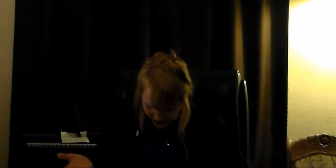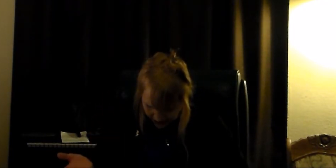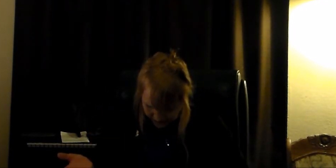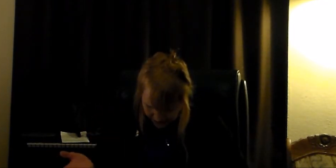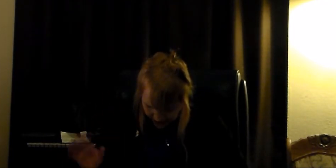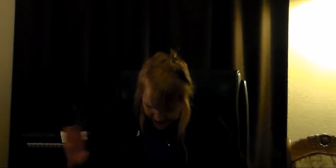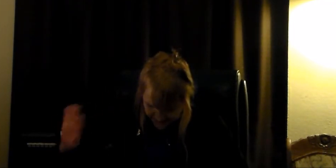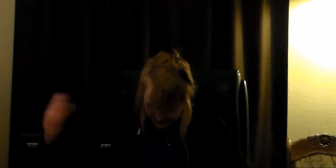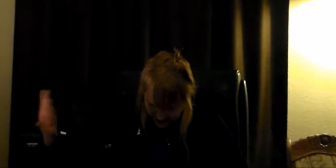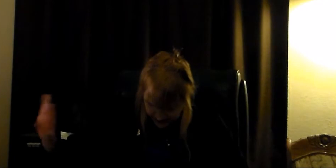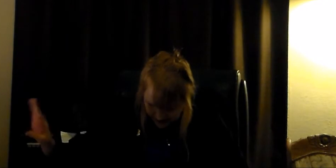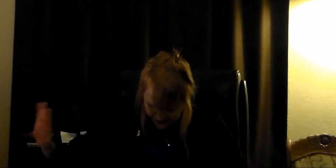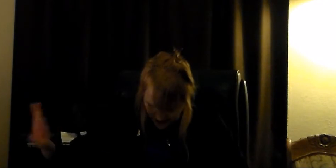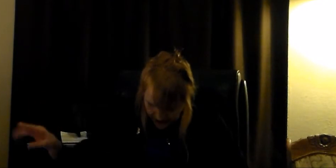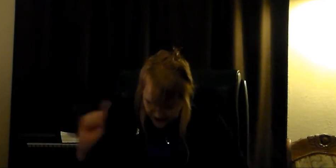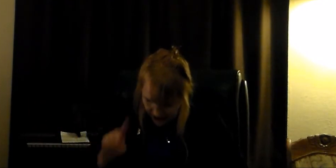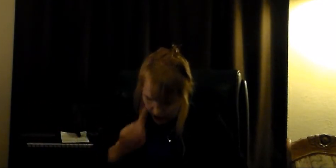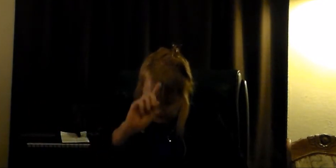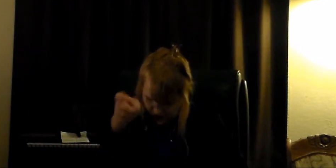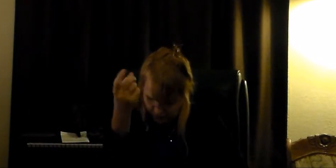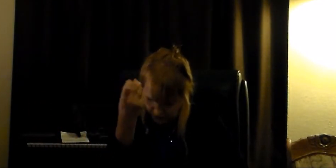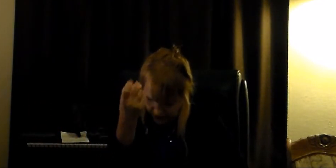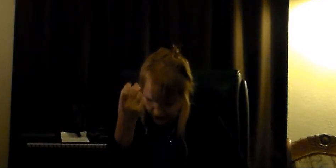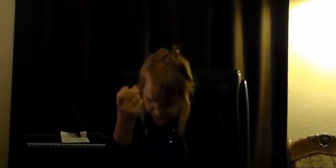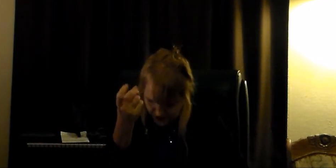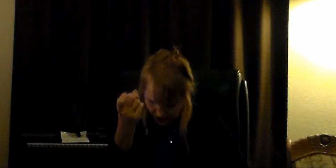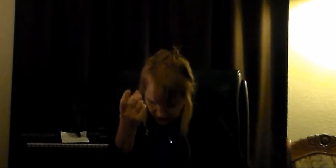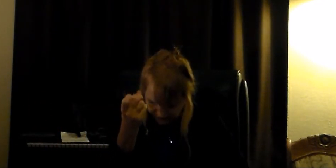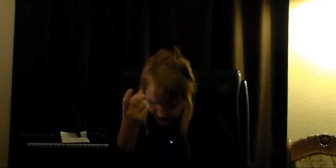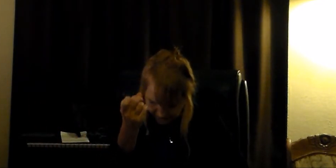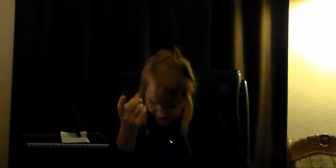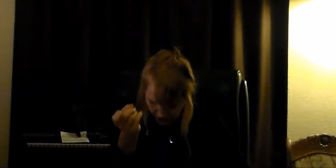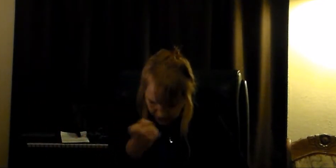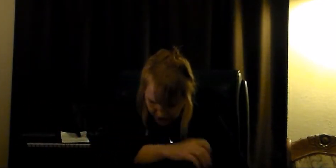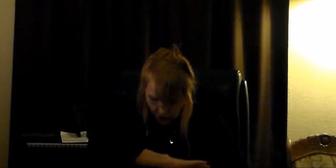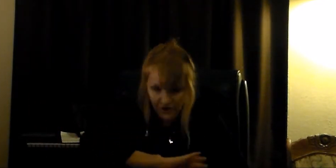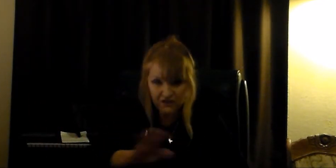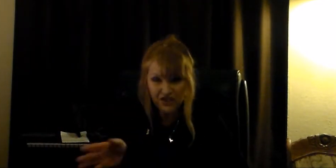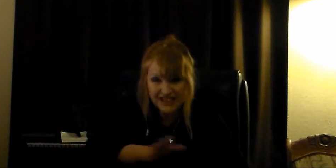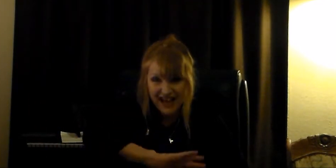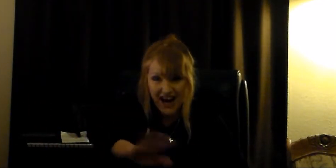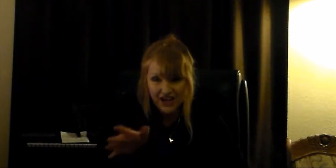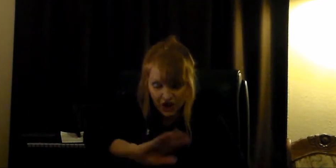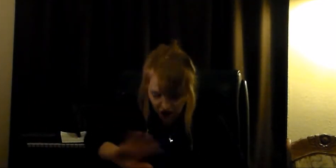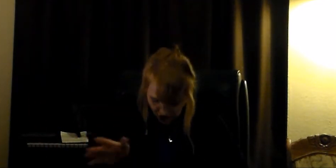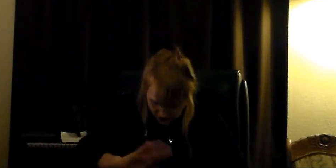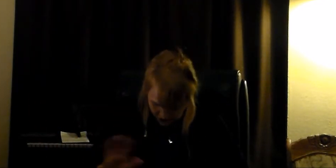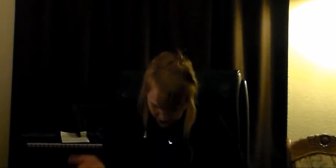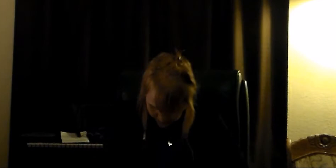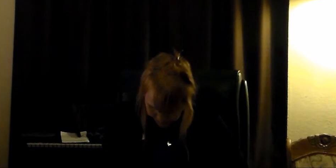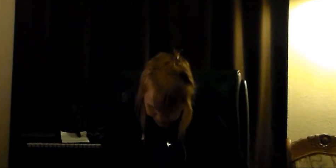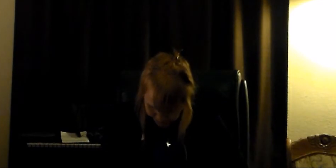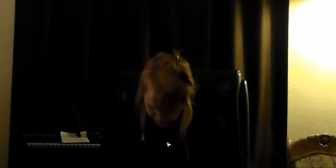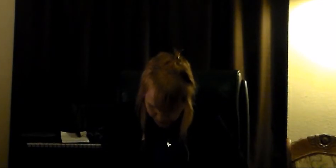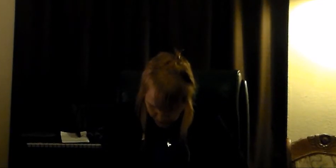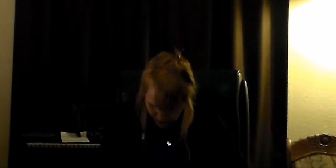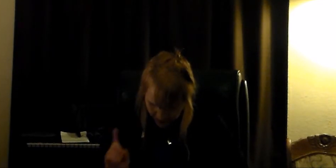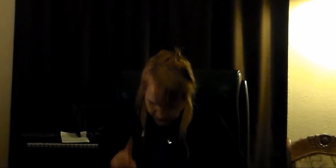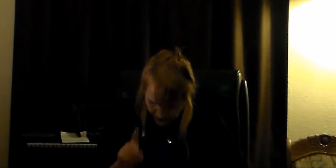understand in the last days, scoffers will come scoffing and following their own evil desires. They